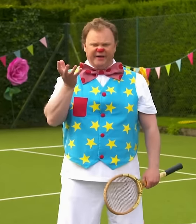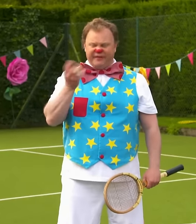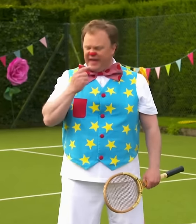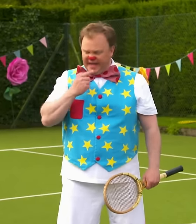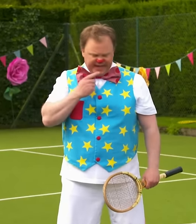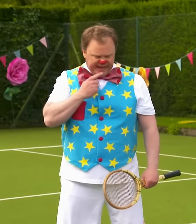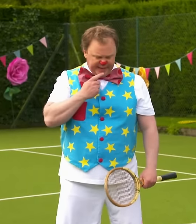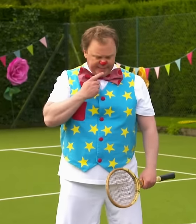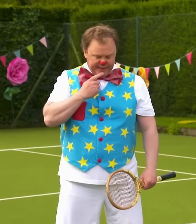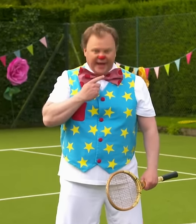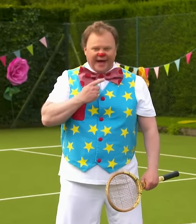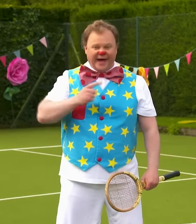serve?